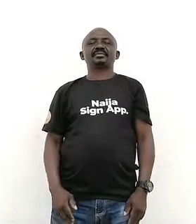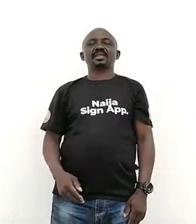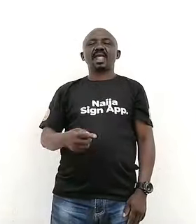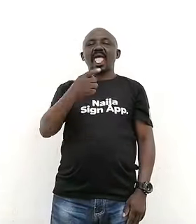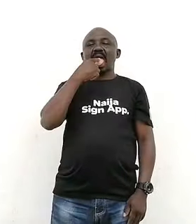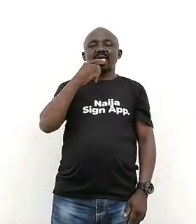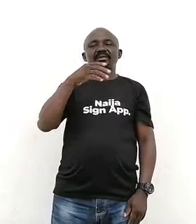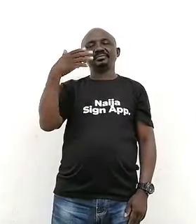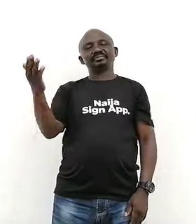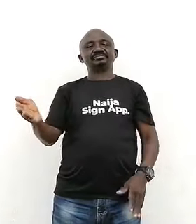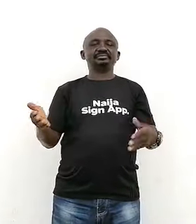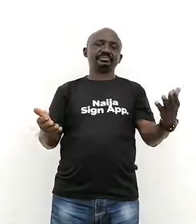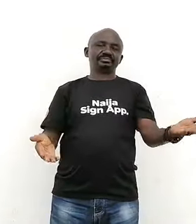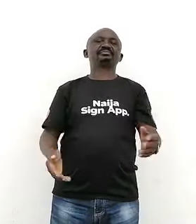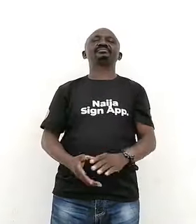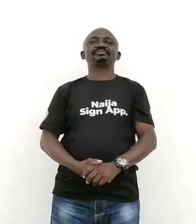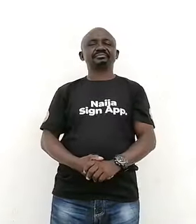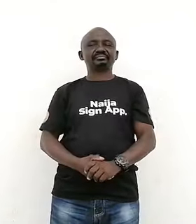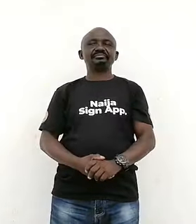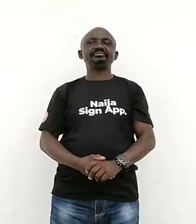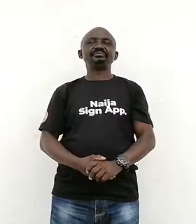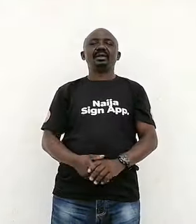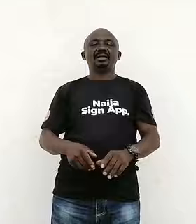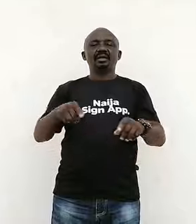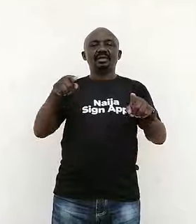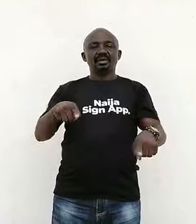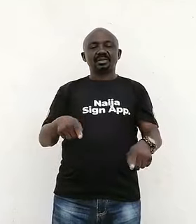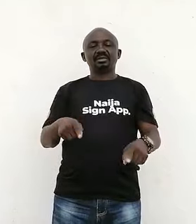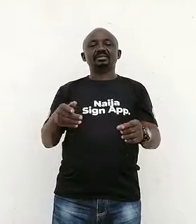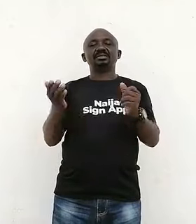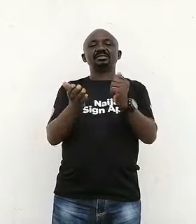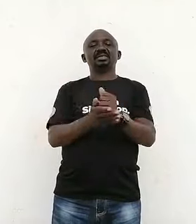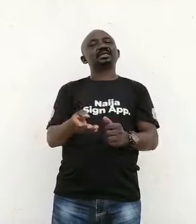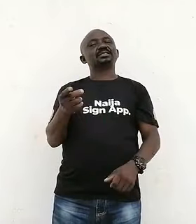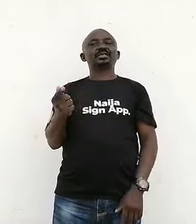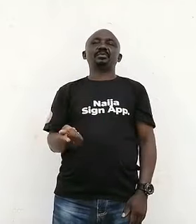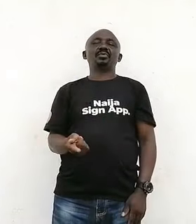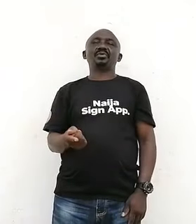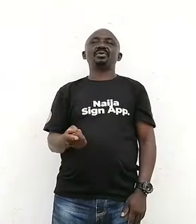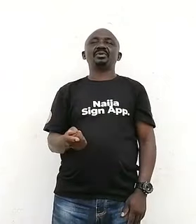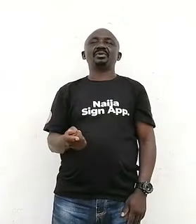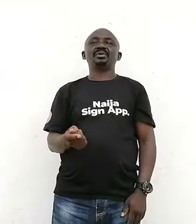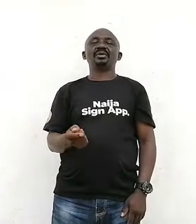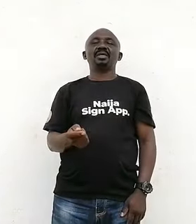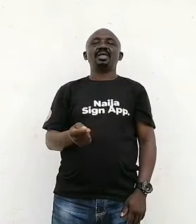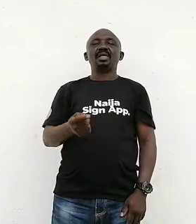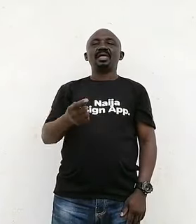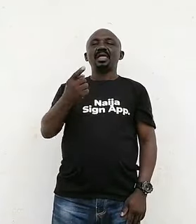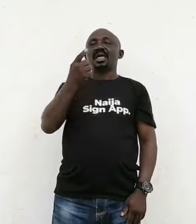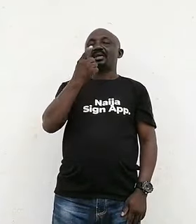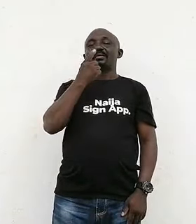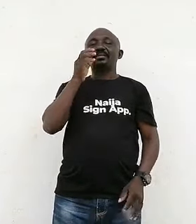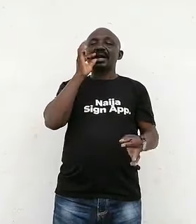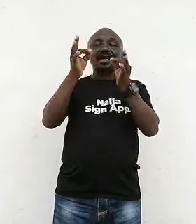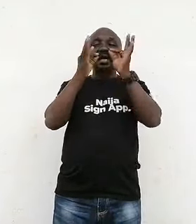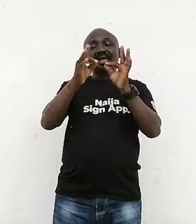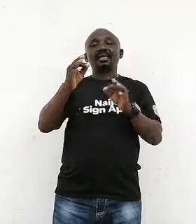Today, I decided to reflect on a few things. This is just a type of broadcast that